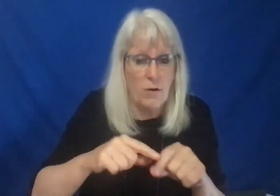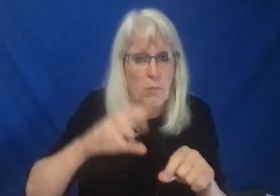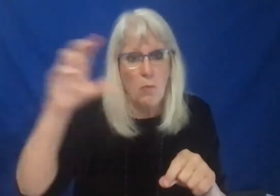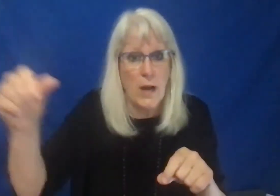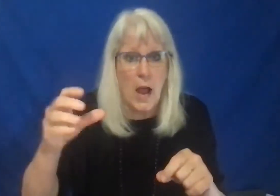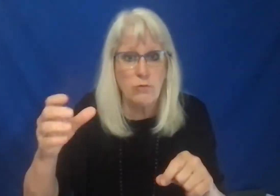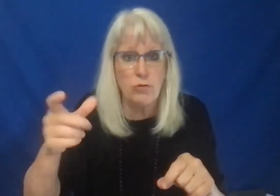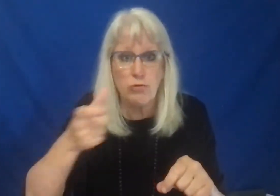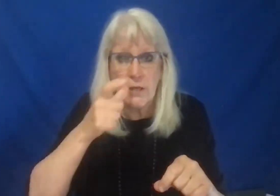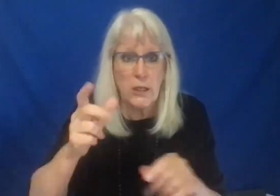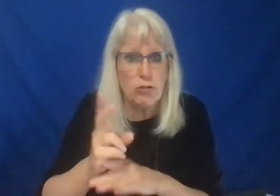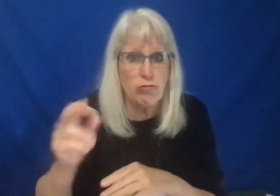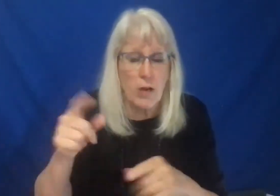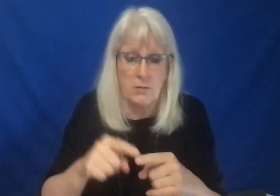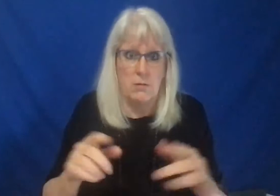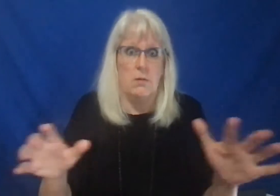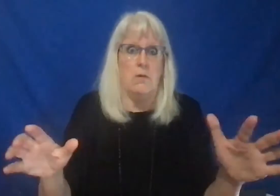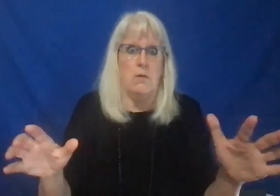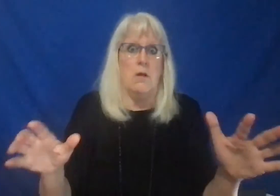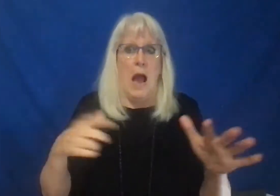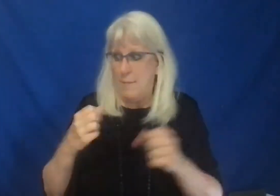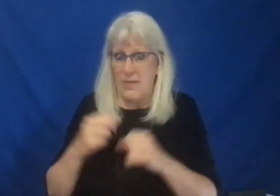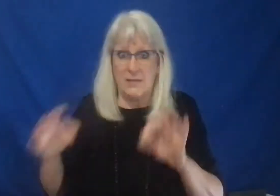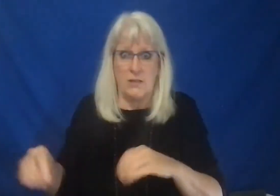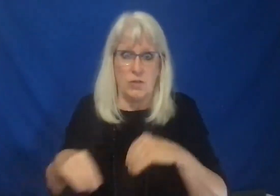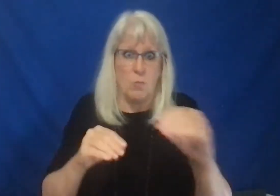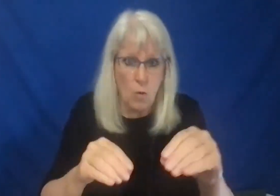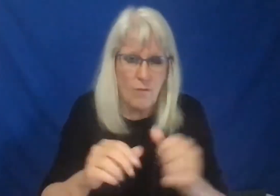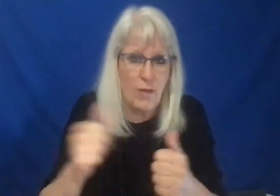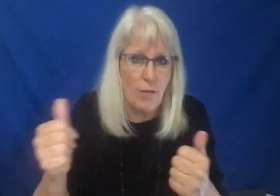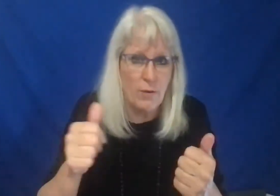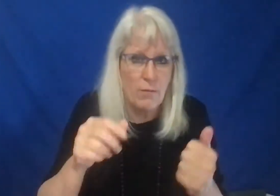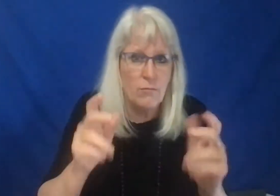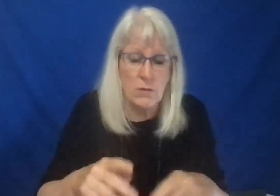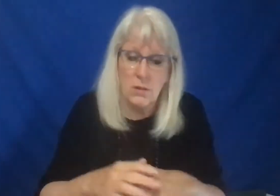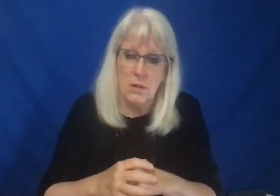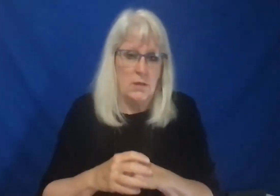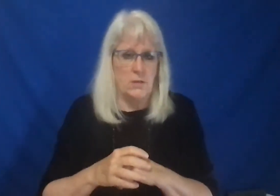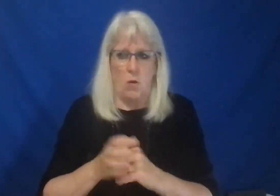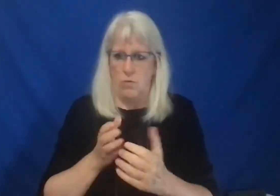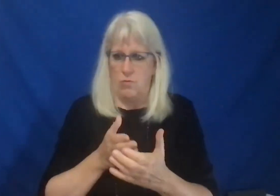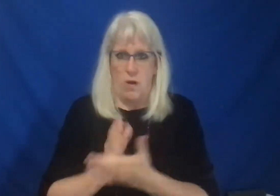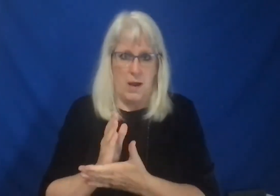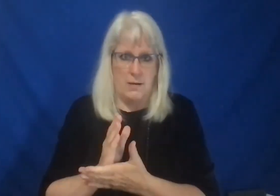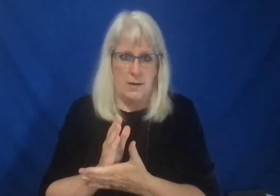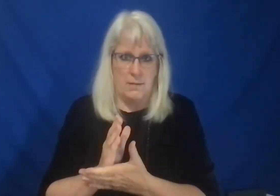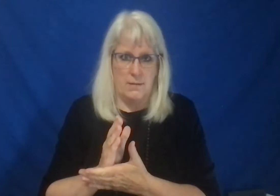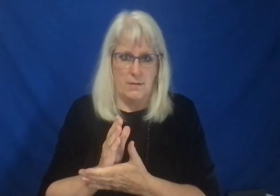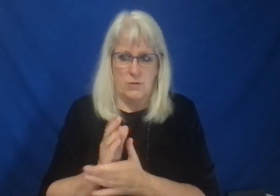outcomes. So the right of decision is built into the entire fellowship of Alcoholics Anonymous. And what the right of